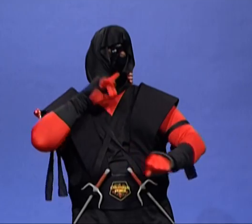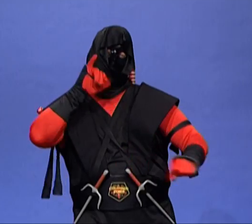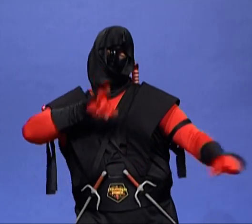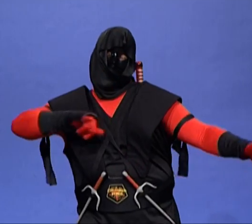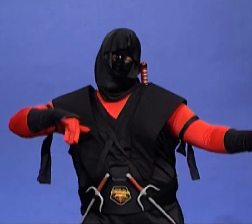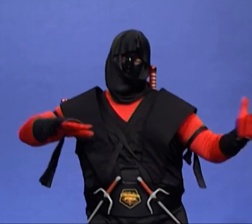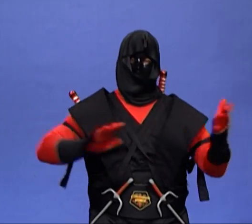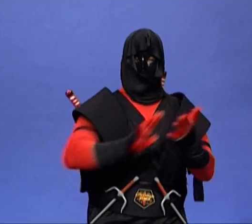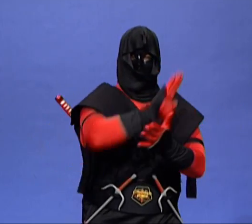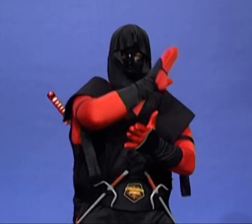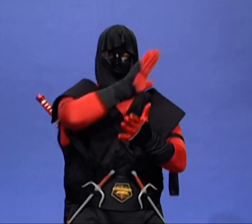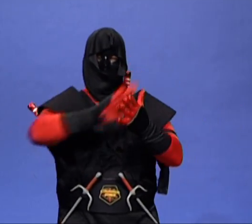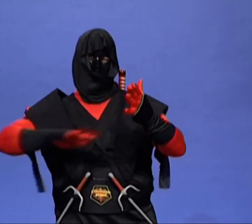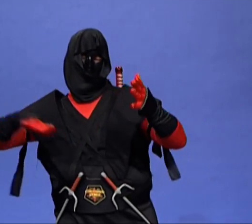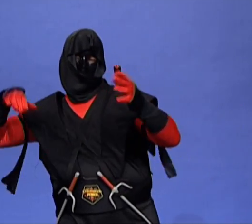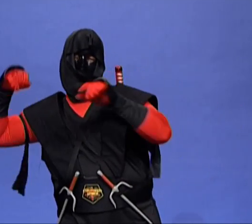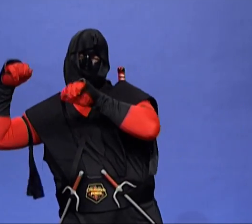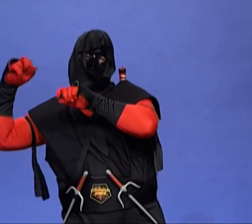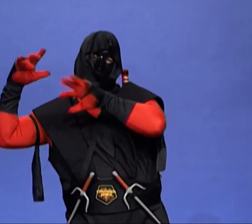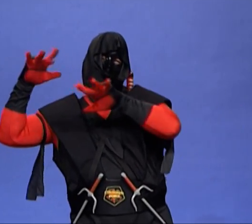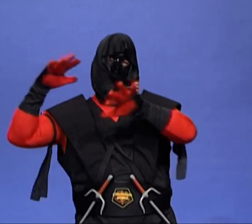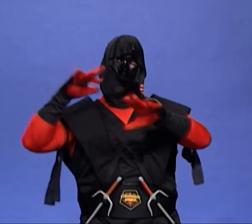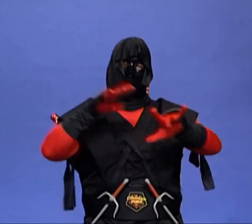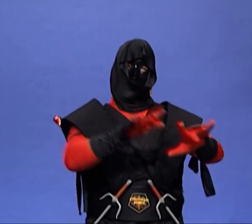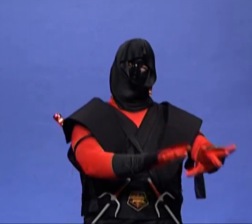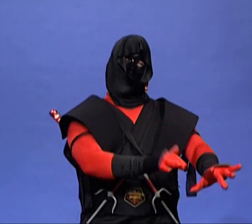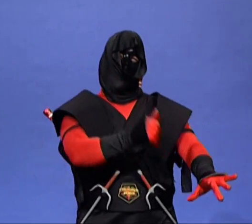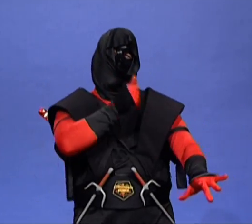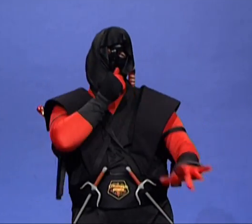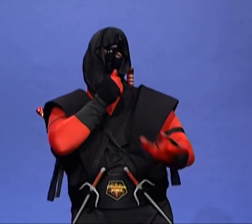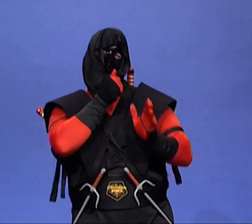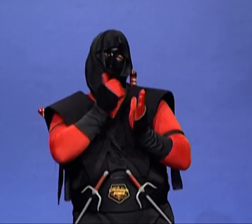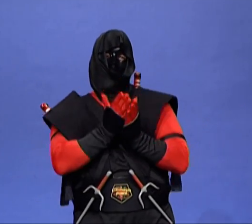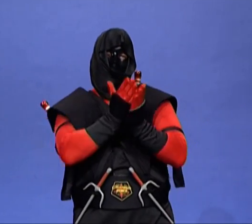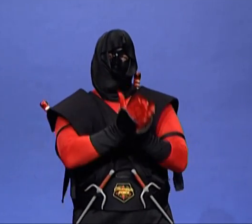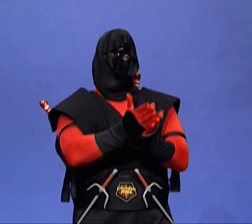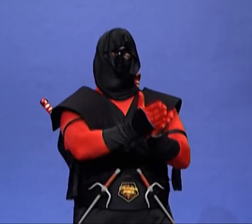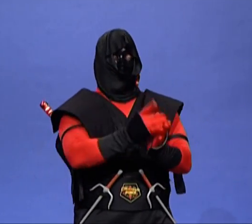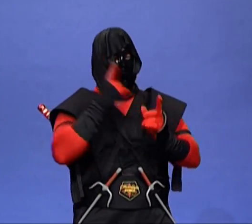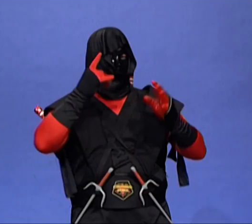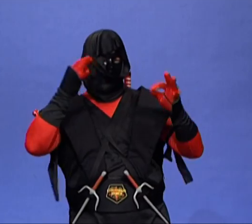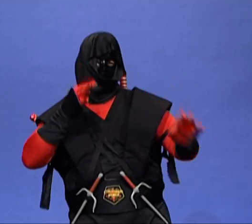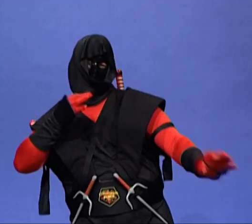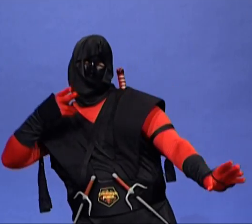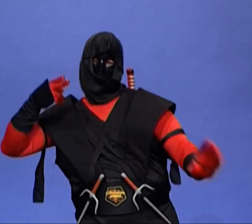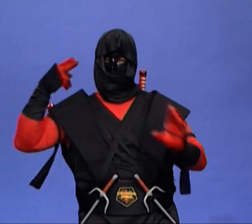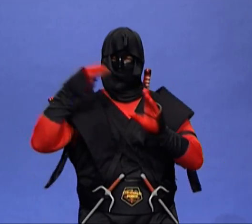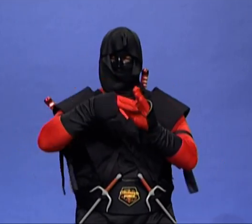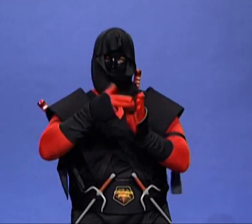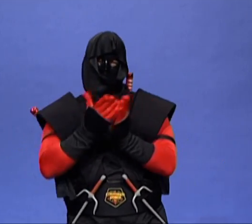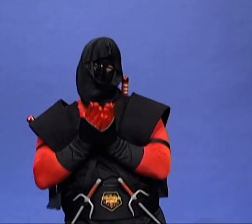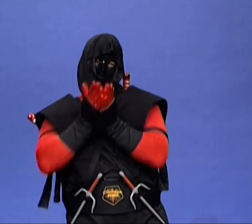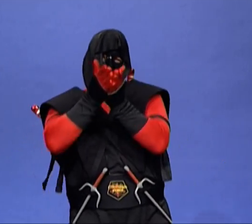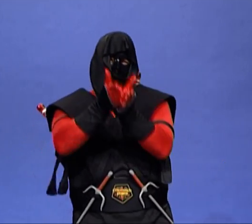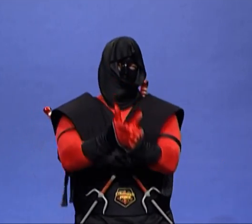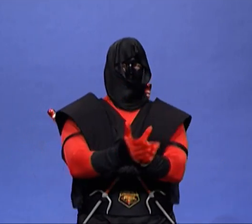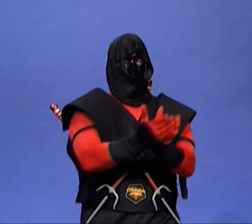And an ocean tumbled by with a private boat for Max, and he sailed off through night and